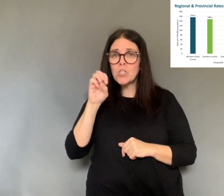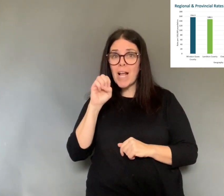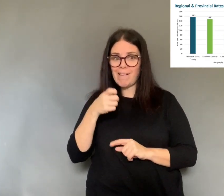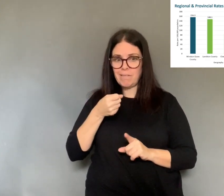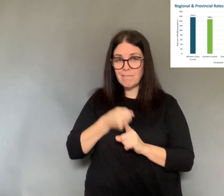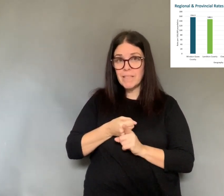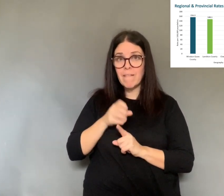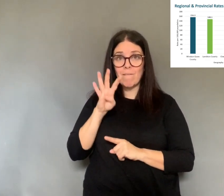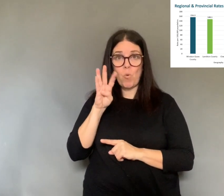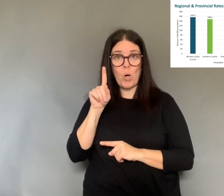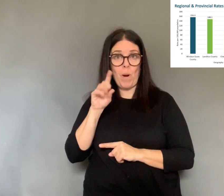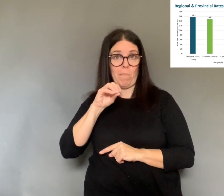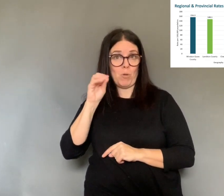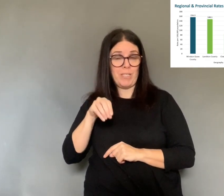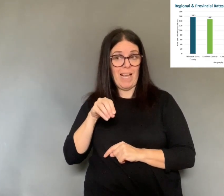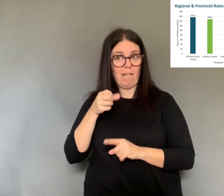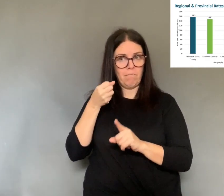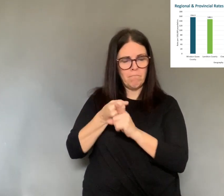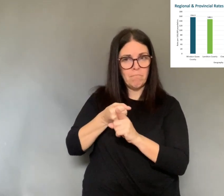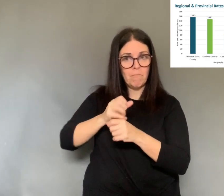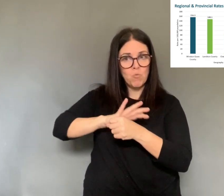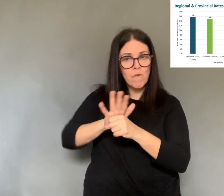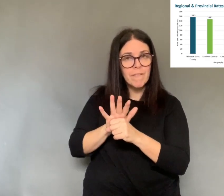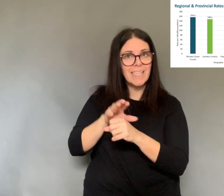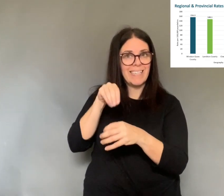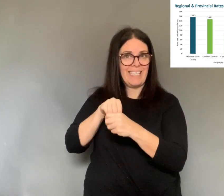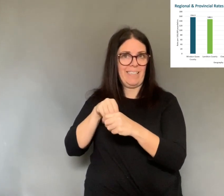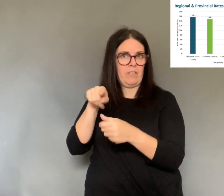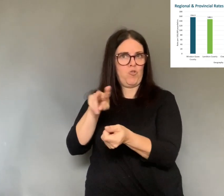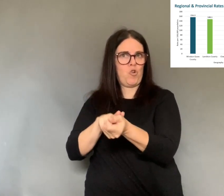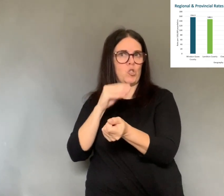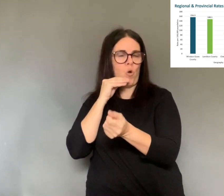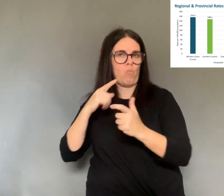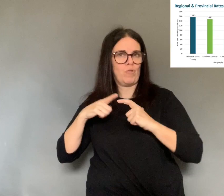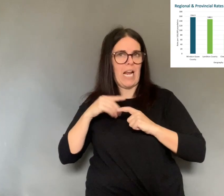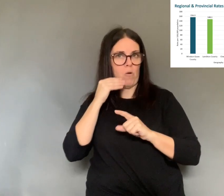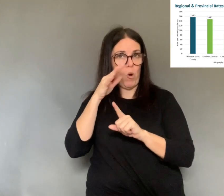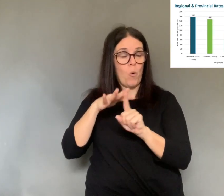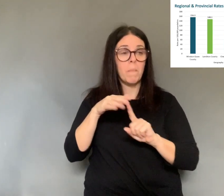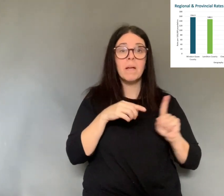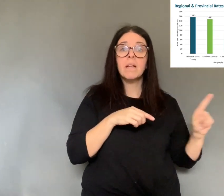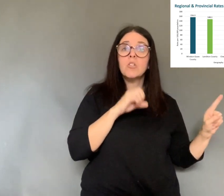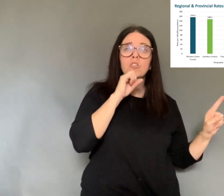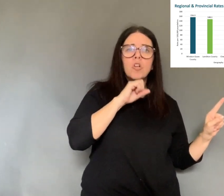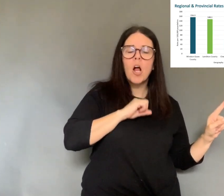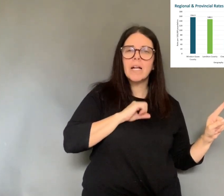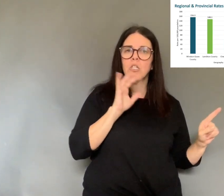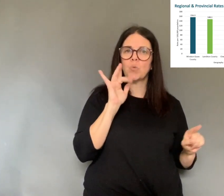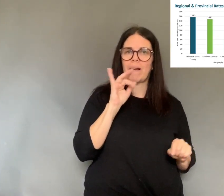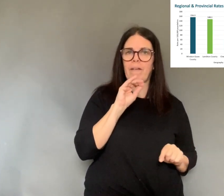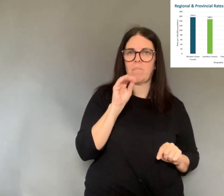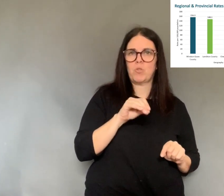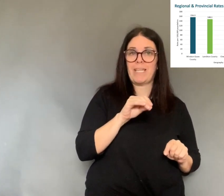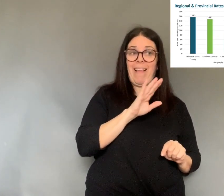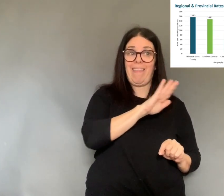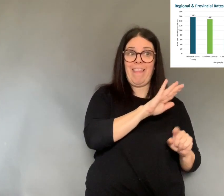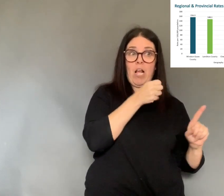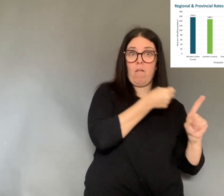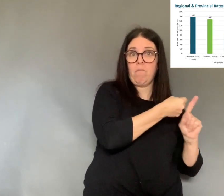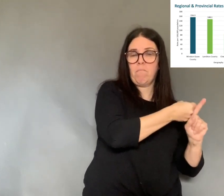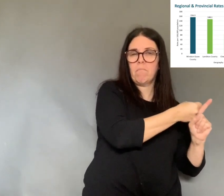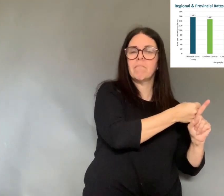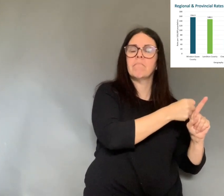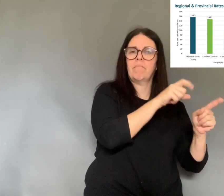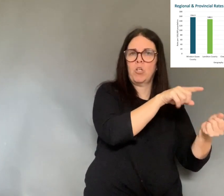home. In Lambton, 25% of their cases are in long-term care home. And with a higher proportion of seniors in the long-term care home in